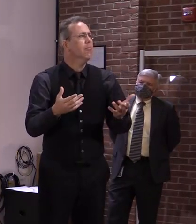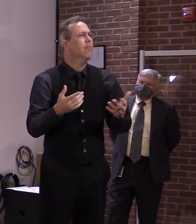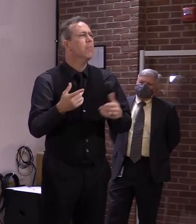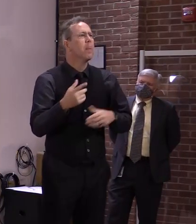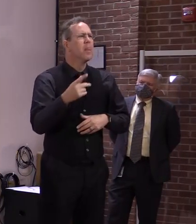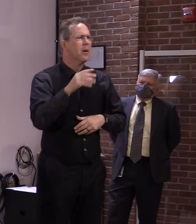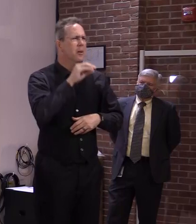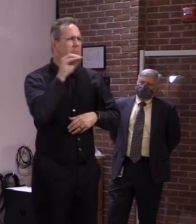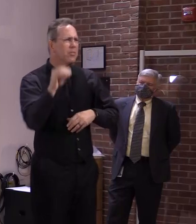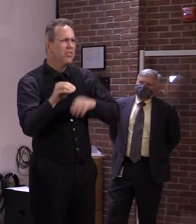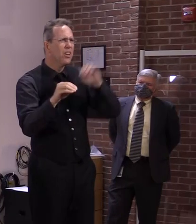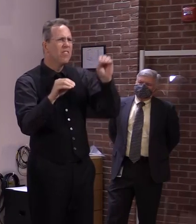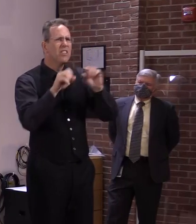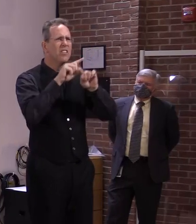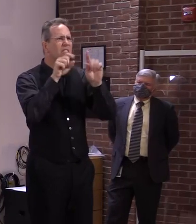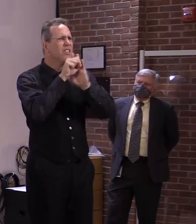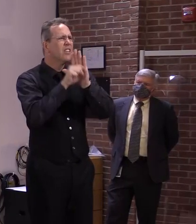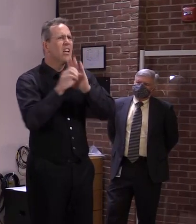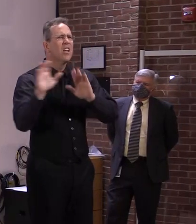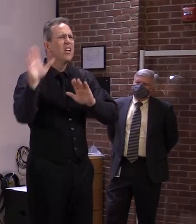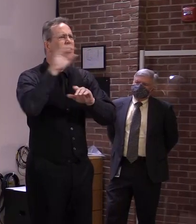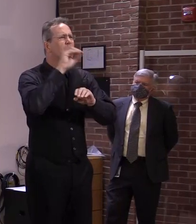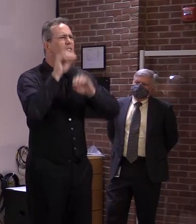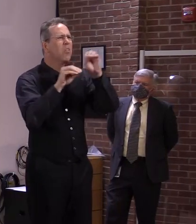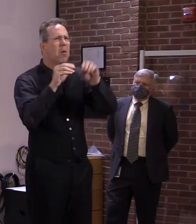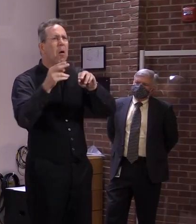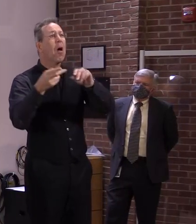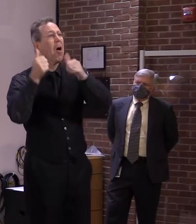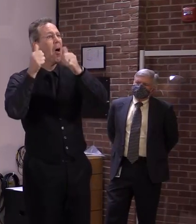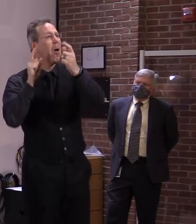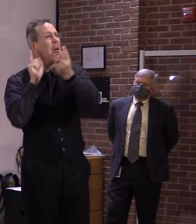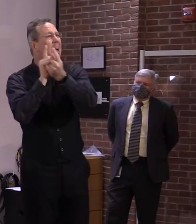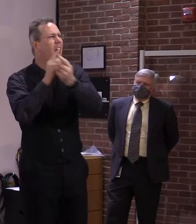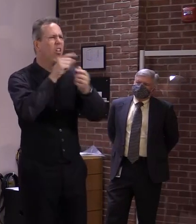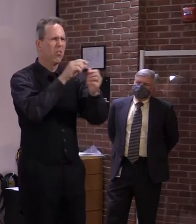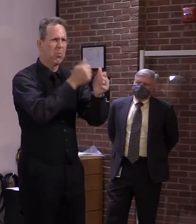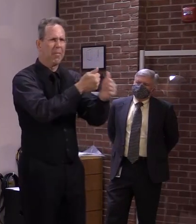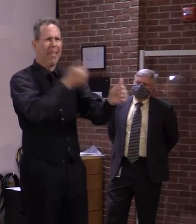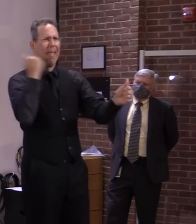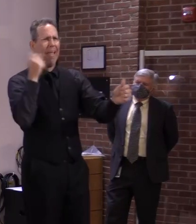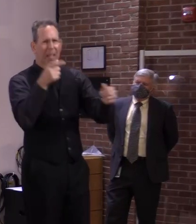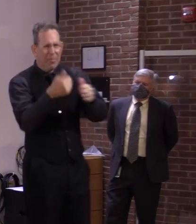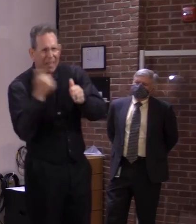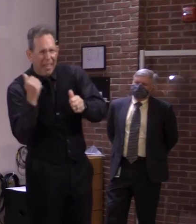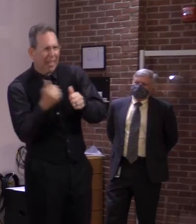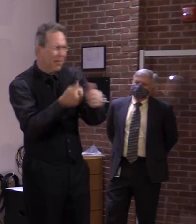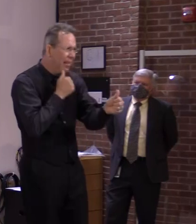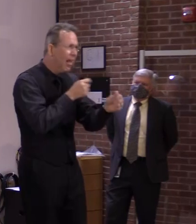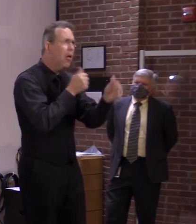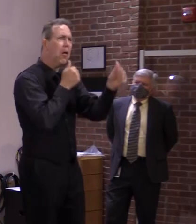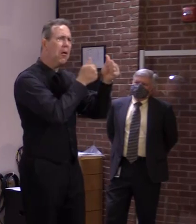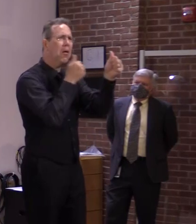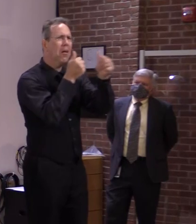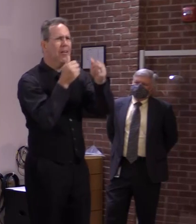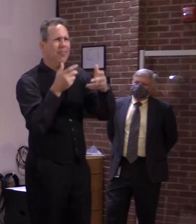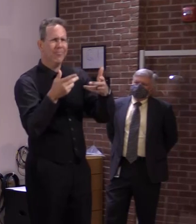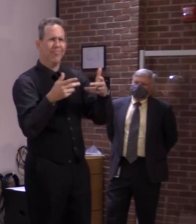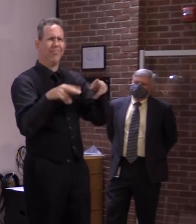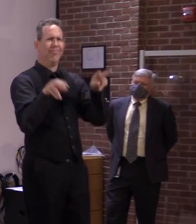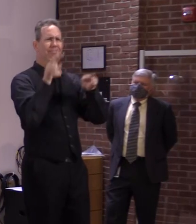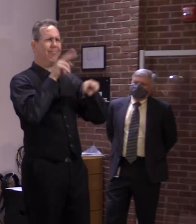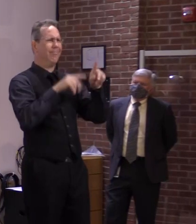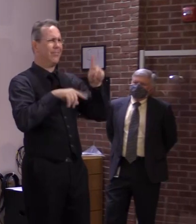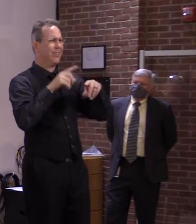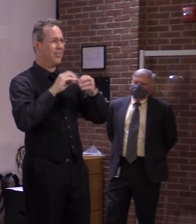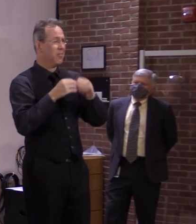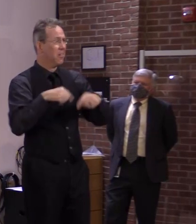have are, you know, when you compare us to, let's say, I think Mississippi might be the lowest performing, to us,